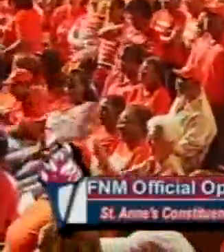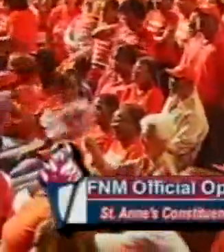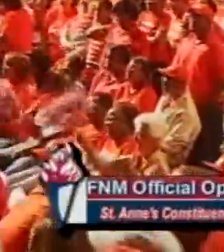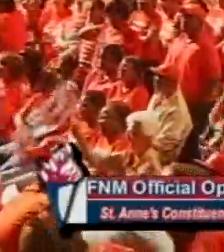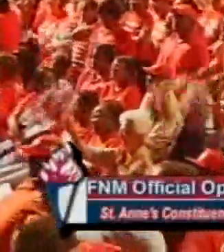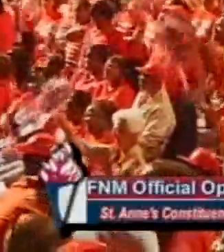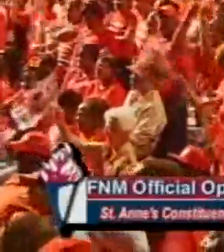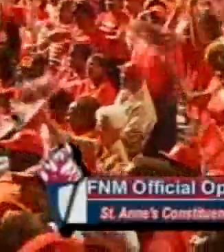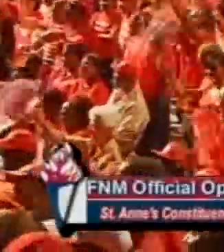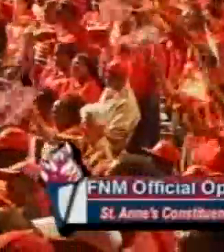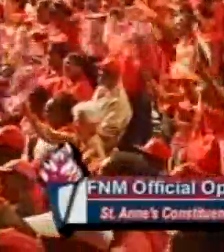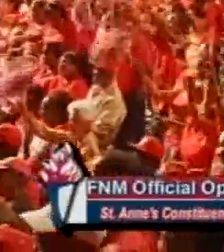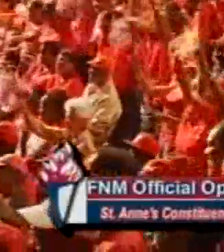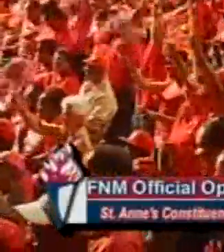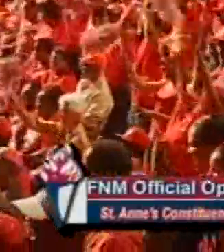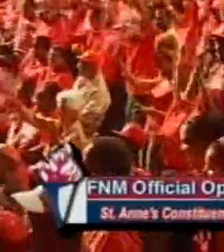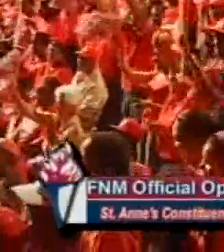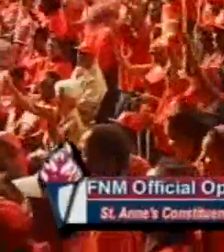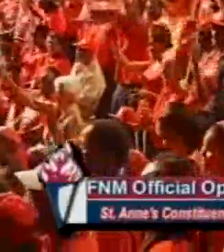go there.